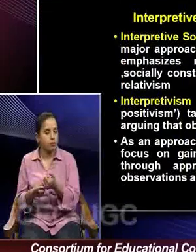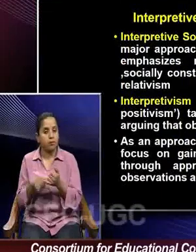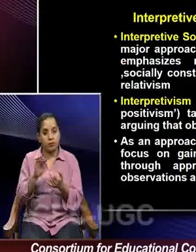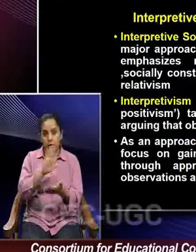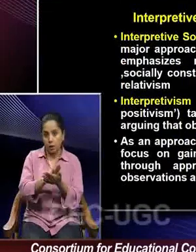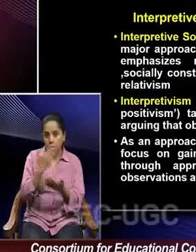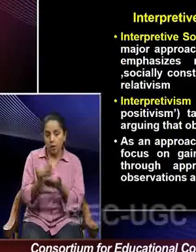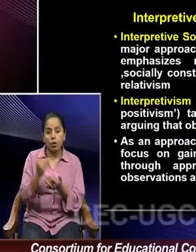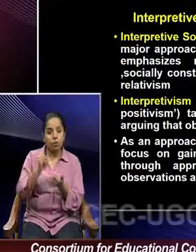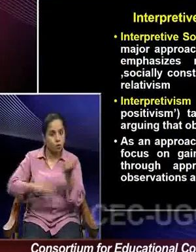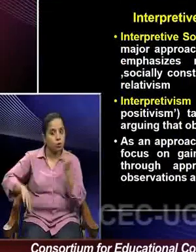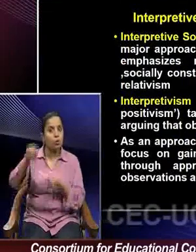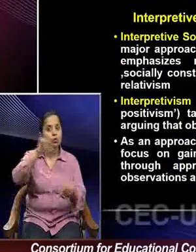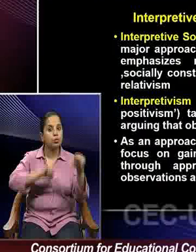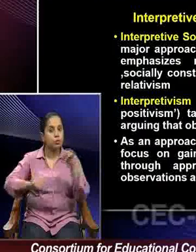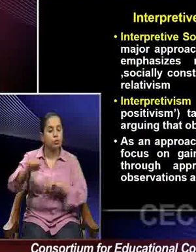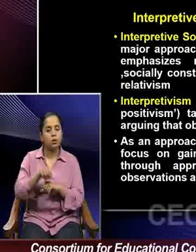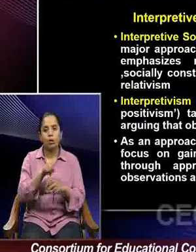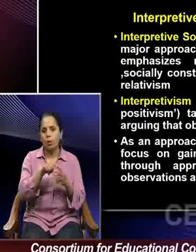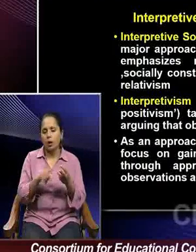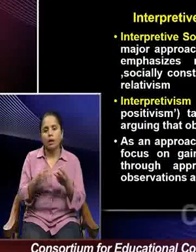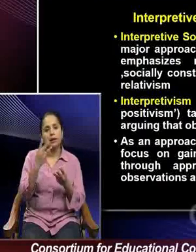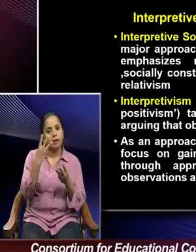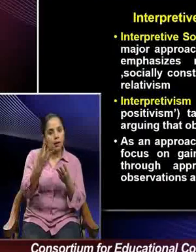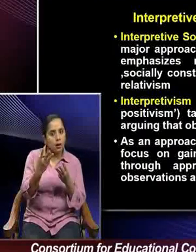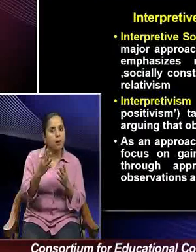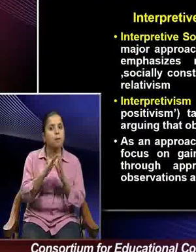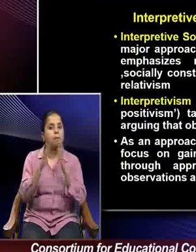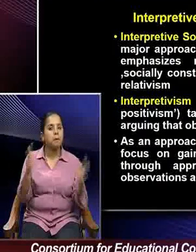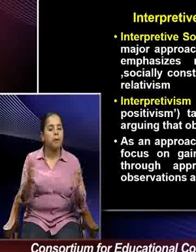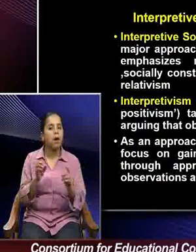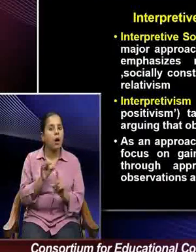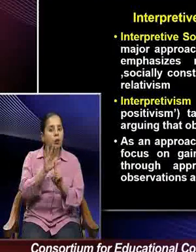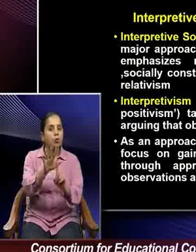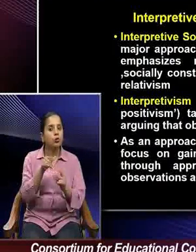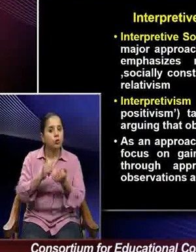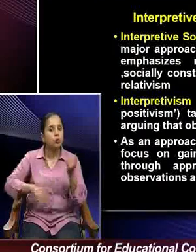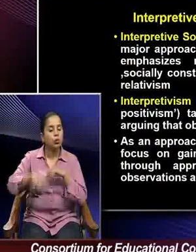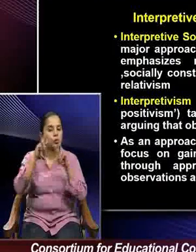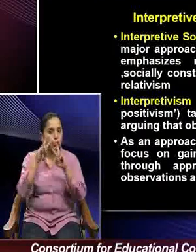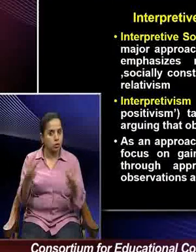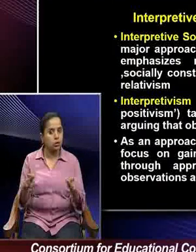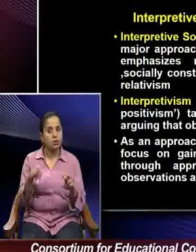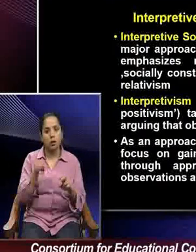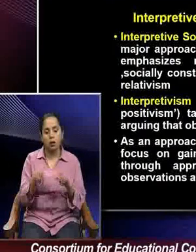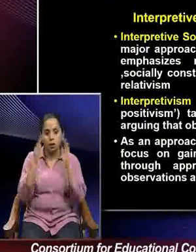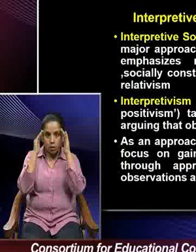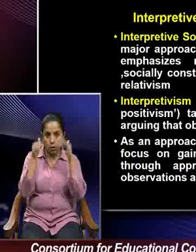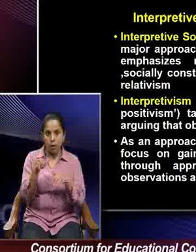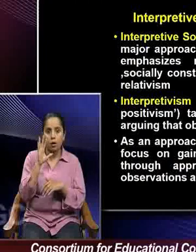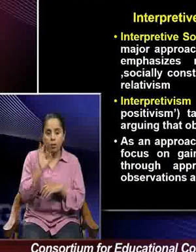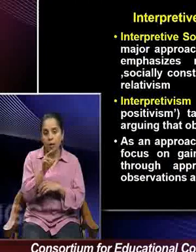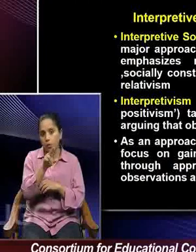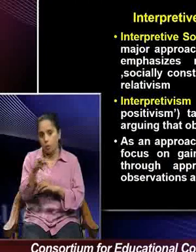Interpretive social science is one of the 3 major approaches to social research that emphasizes